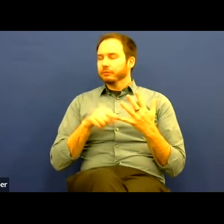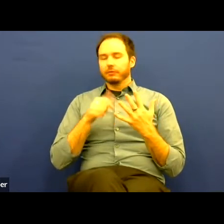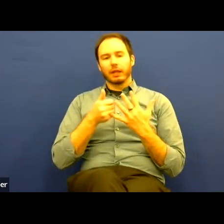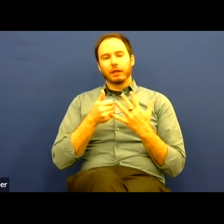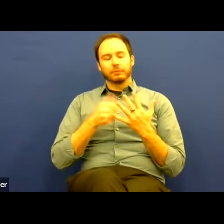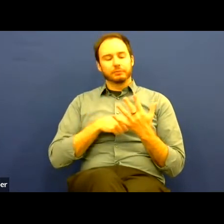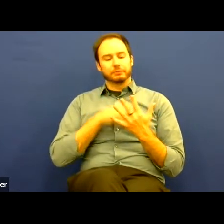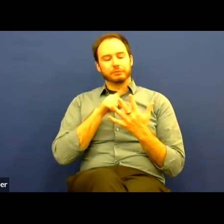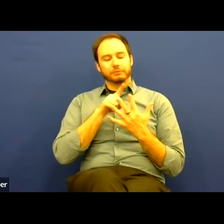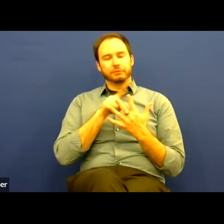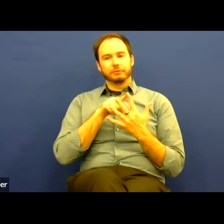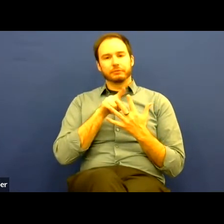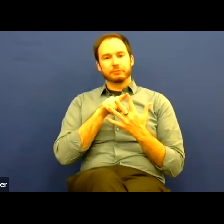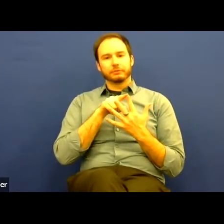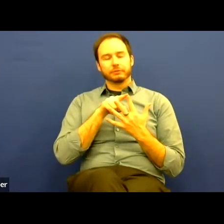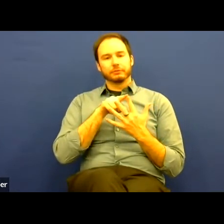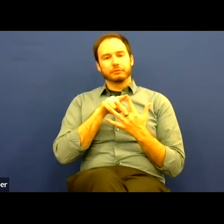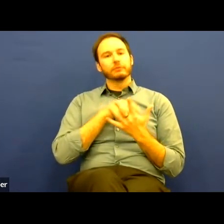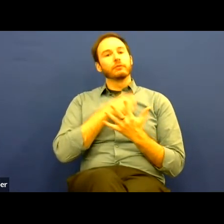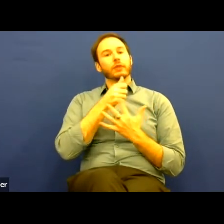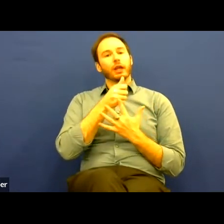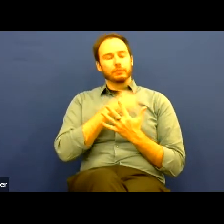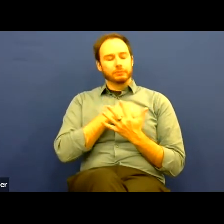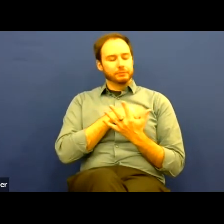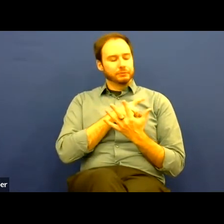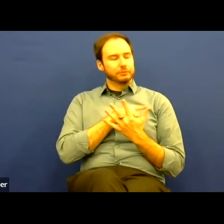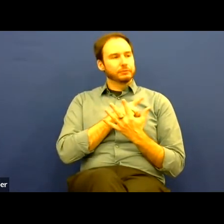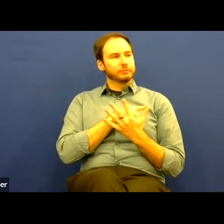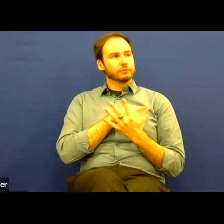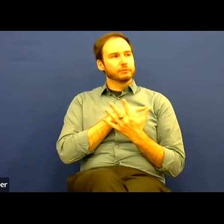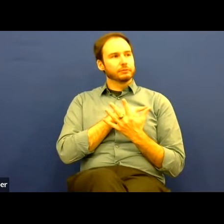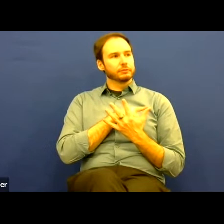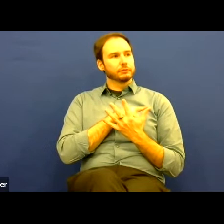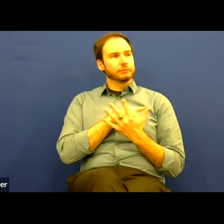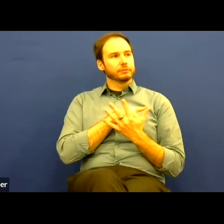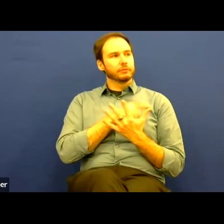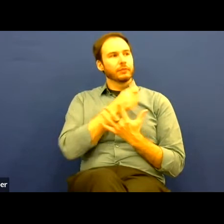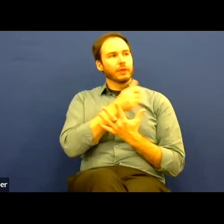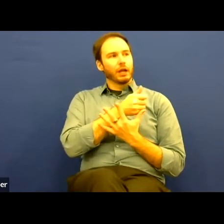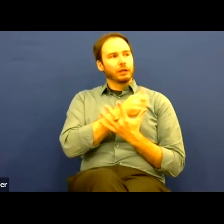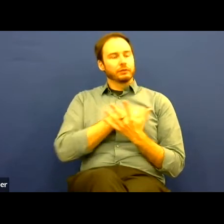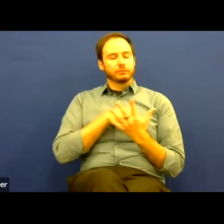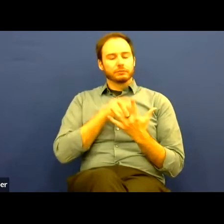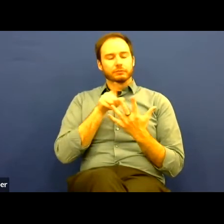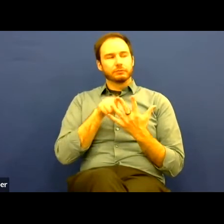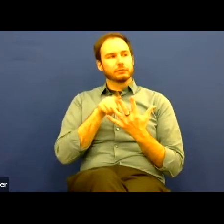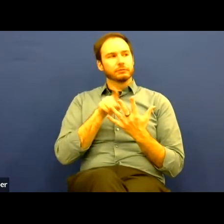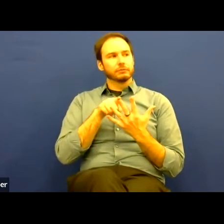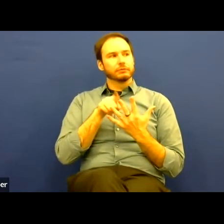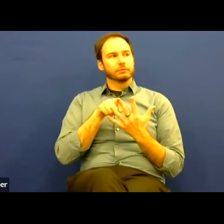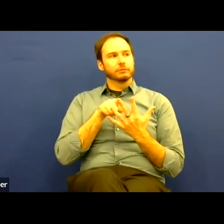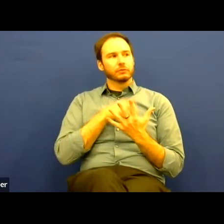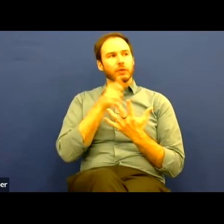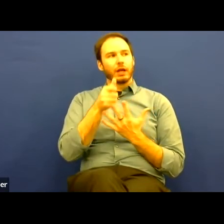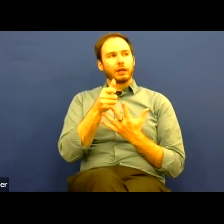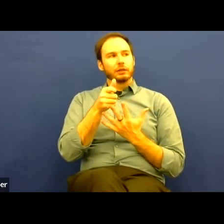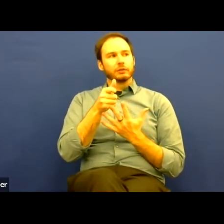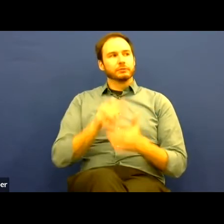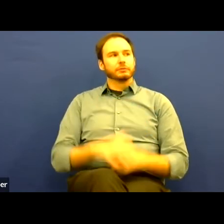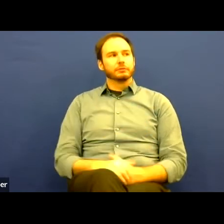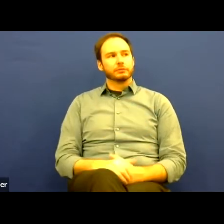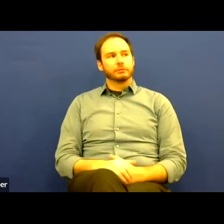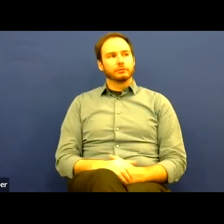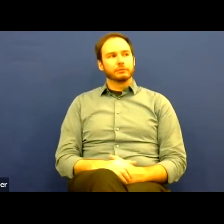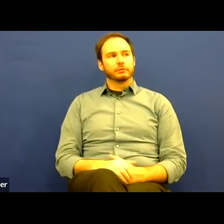Bolzner, Aye. Councilmember Page, Aye. Councilmember Blanca, Aye. Supervisor Schultz.